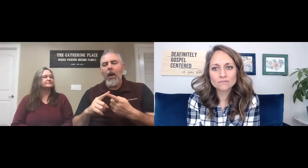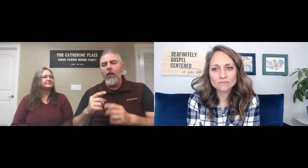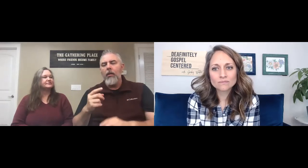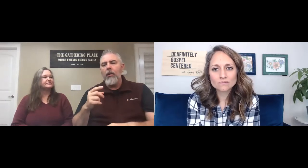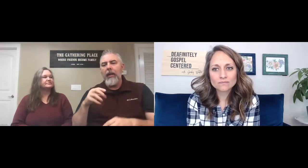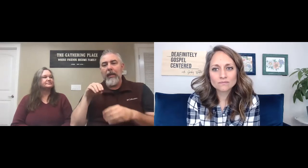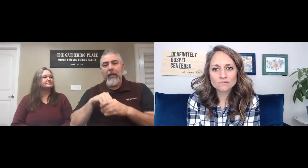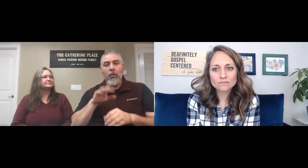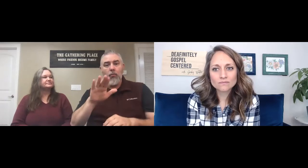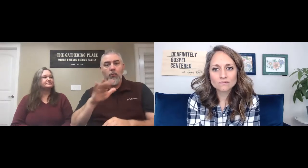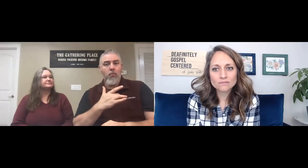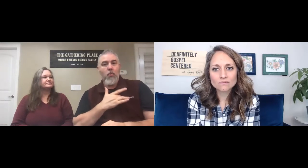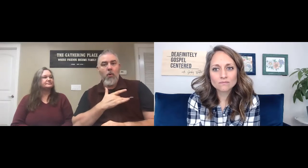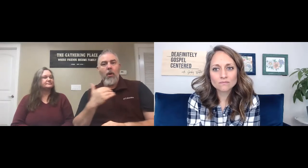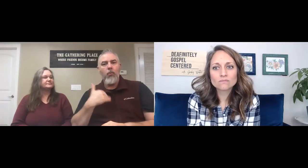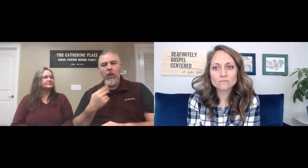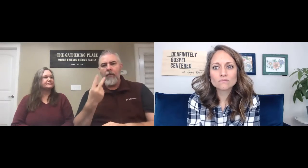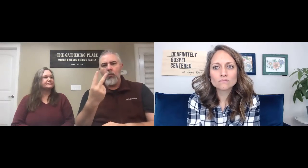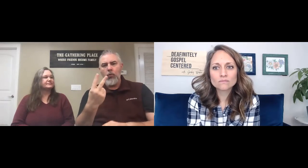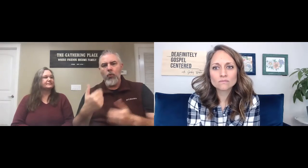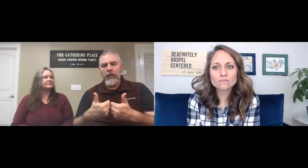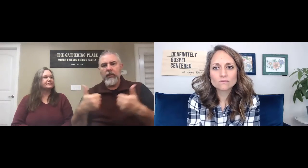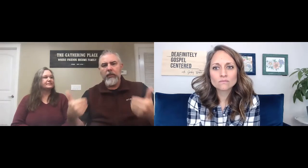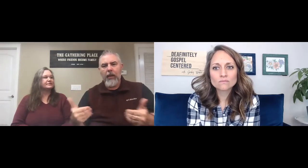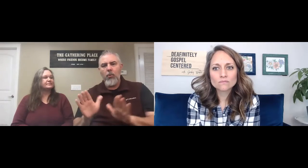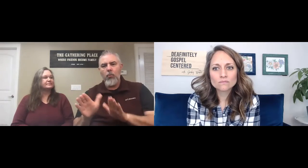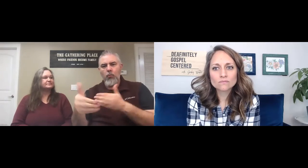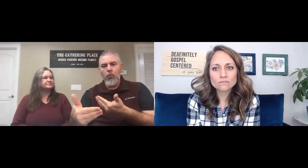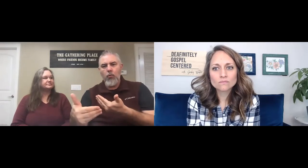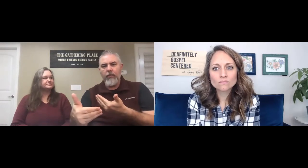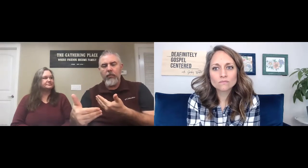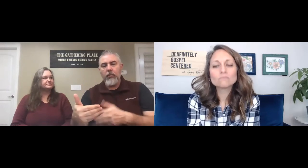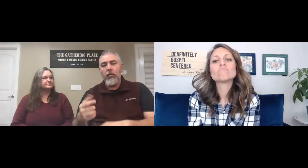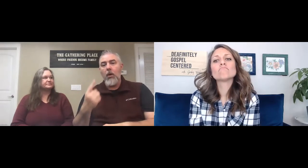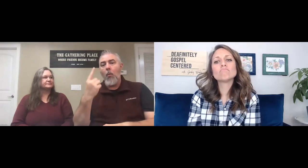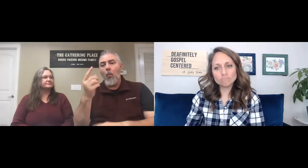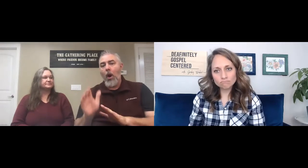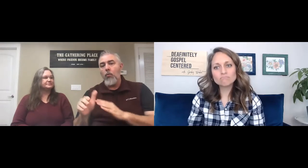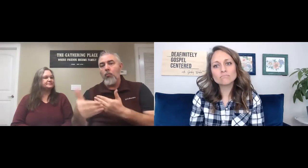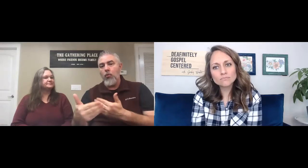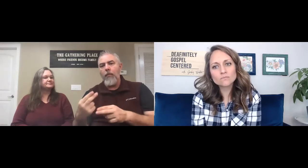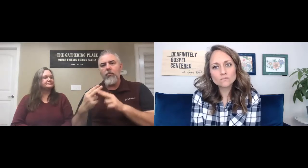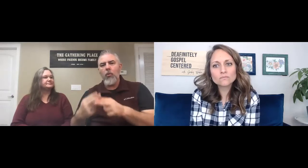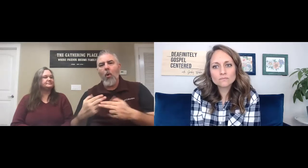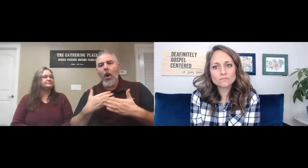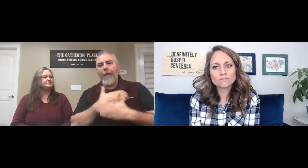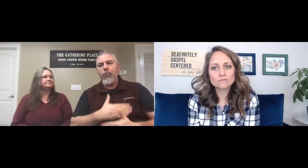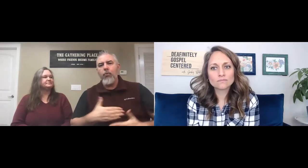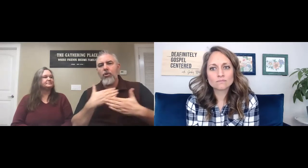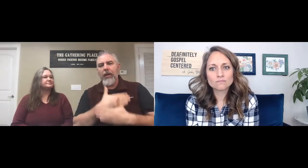talked about in your heart, you have 2 separate rooms. One room